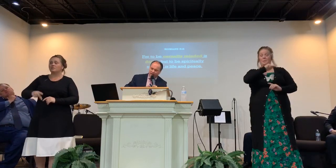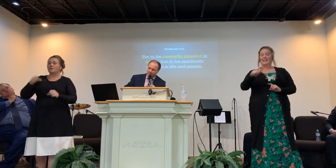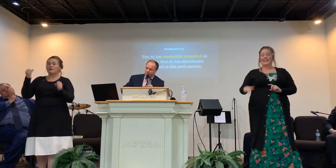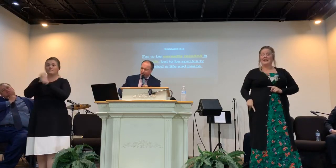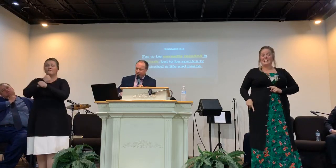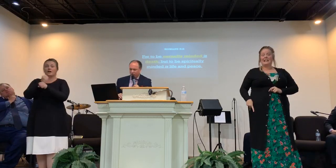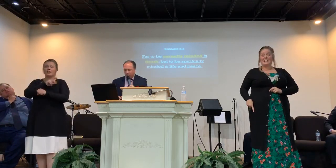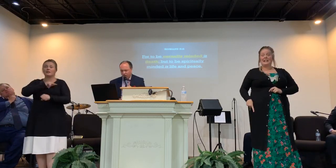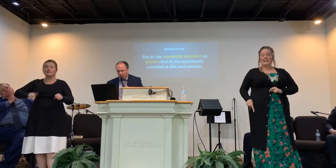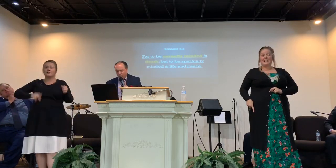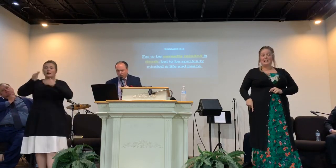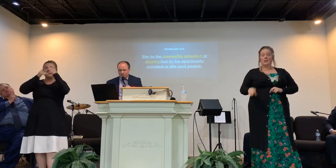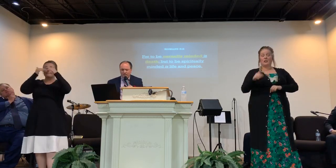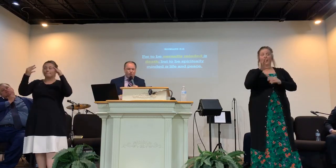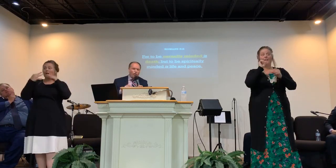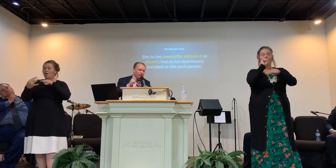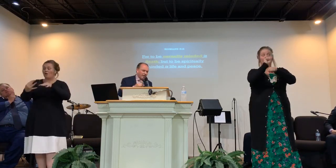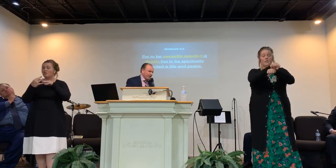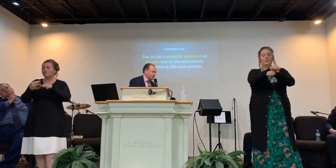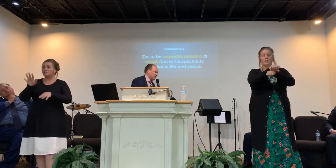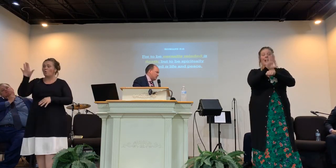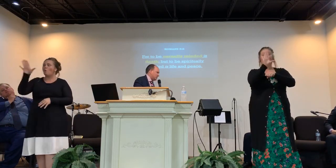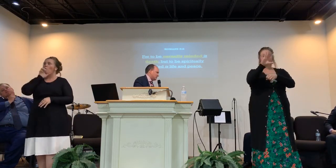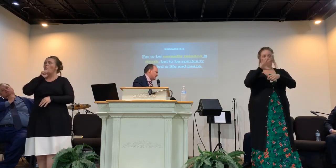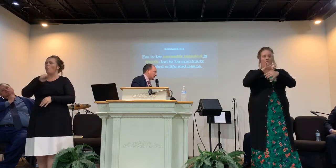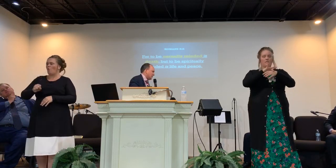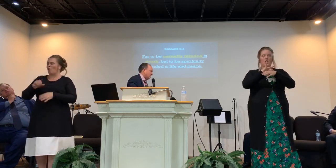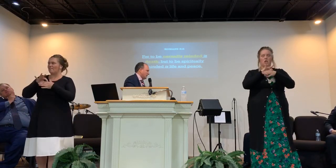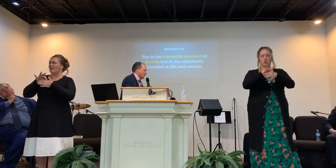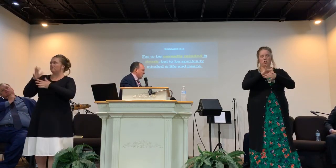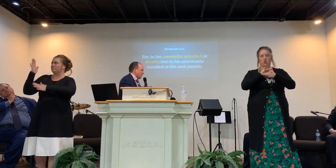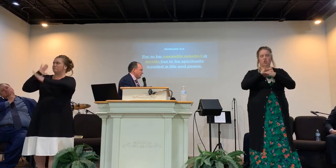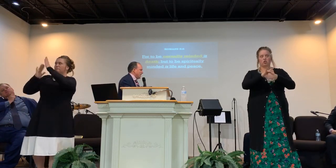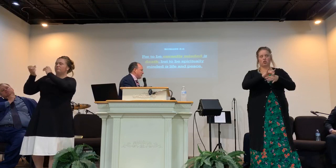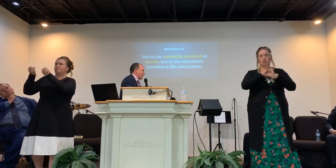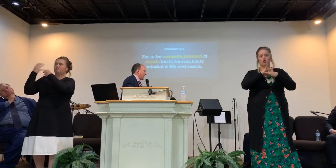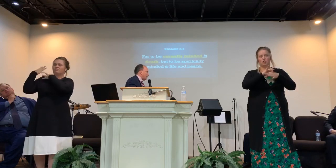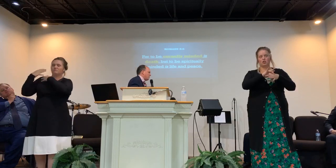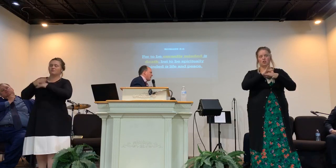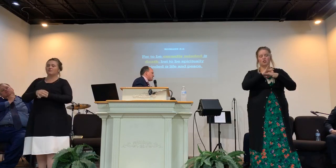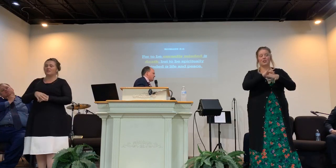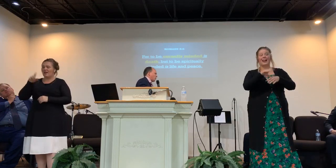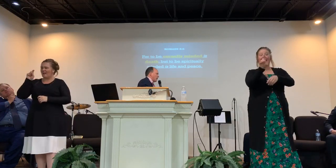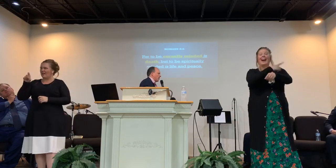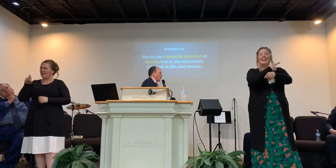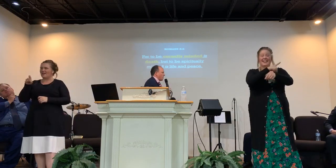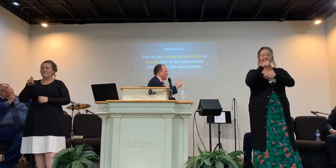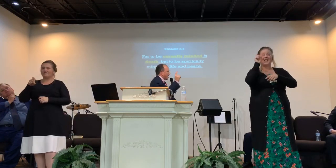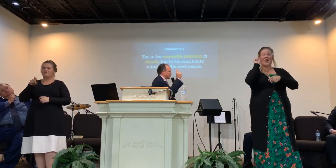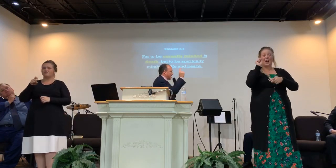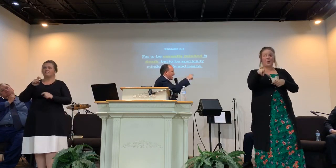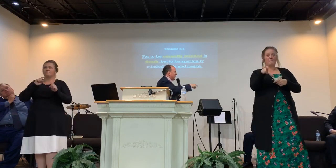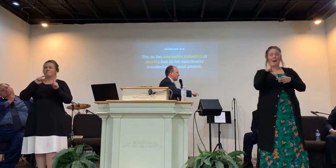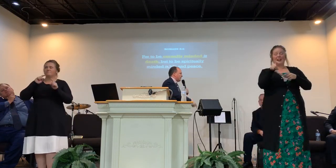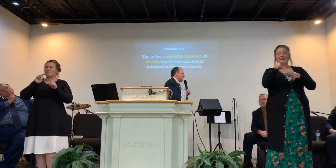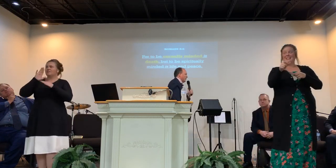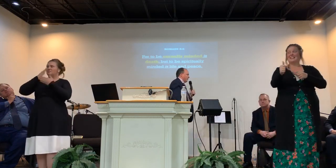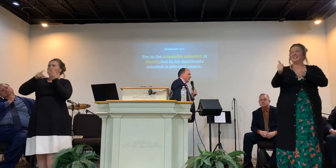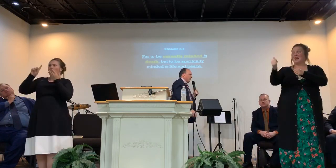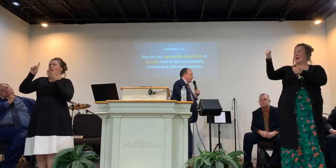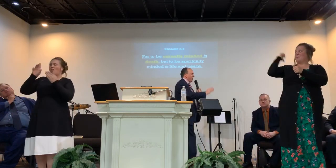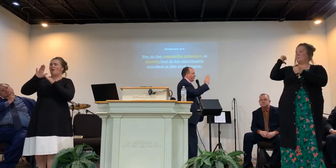a kingdom battle, was his old flesh. David had to be somewhere on the backside